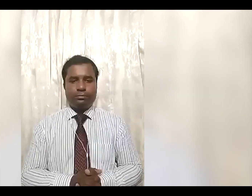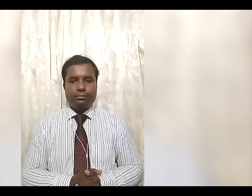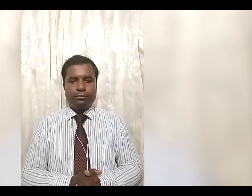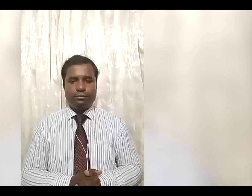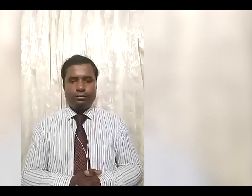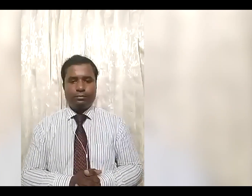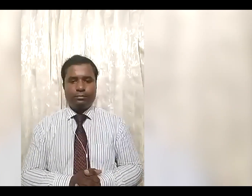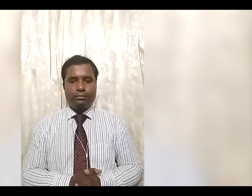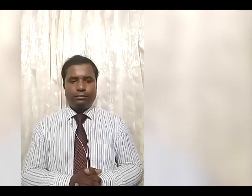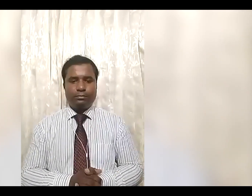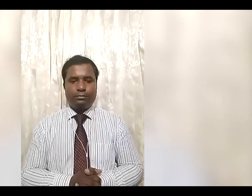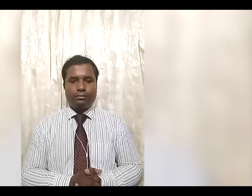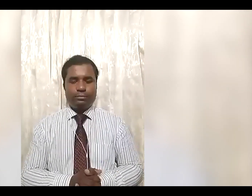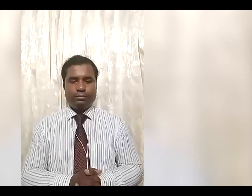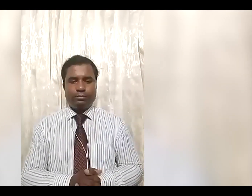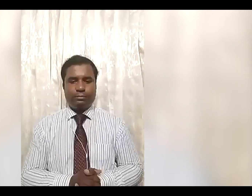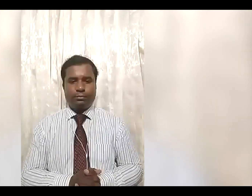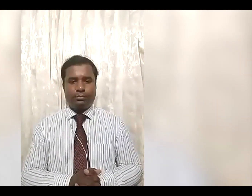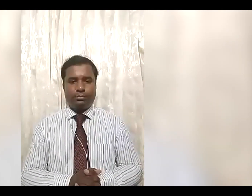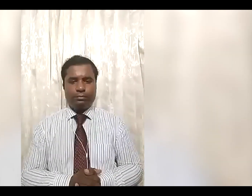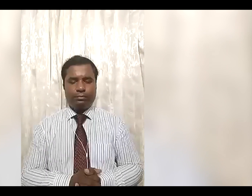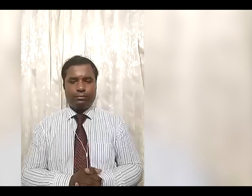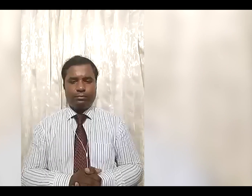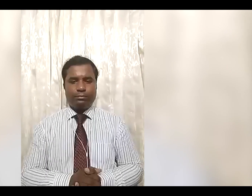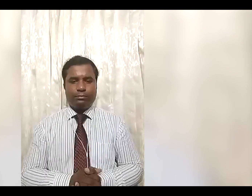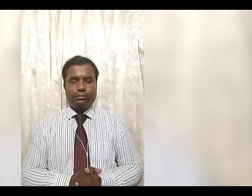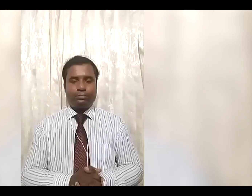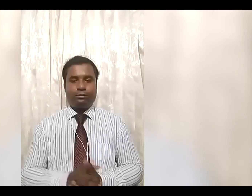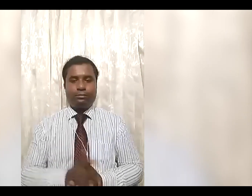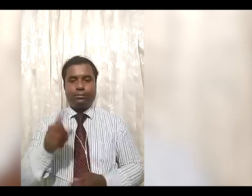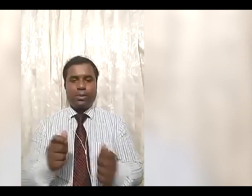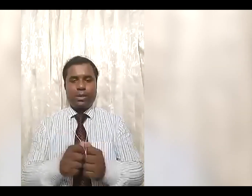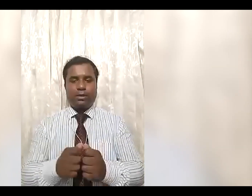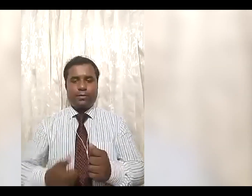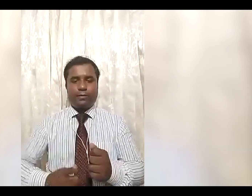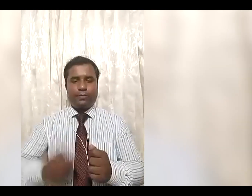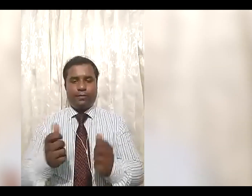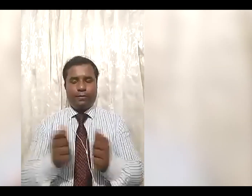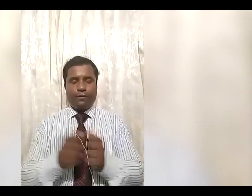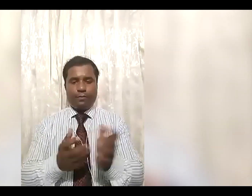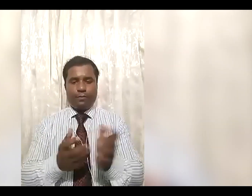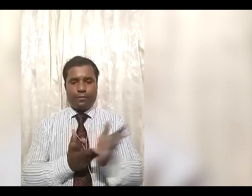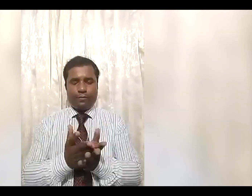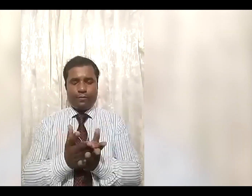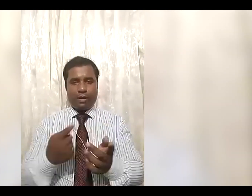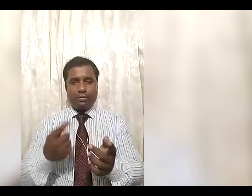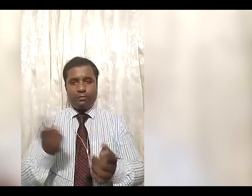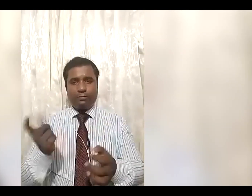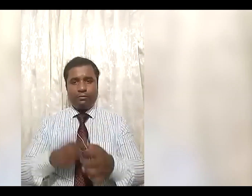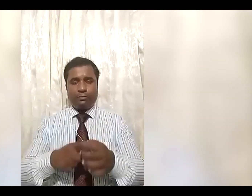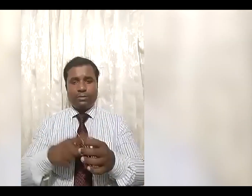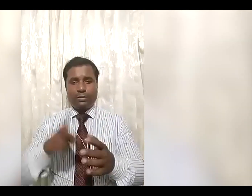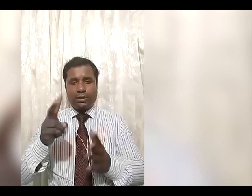So if you have final questions, please submit them in the chat box. We'll do our best to get to them. So Virginia, it